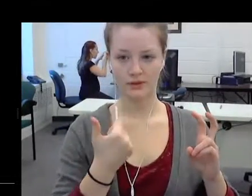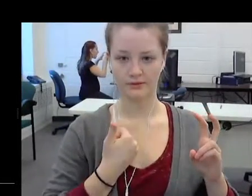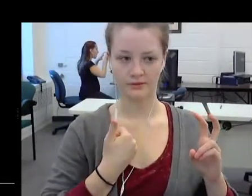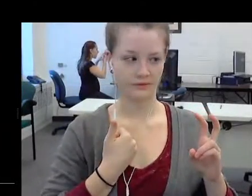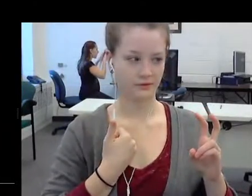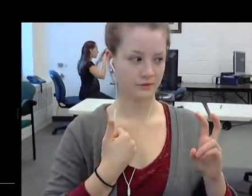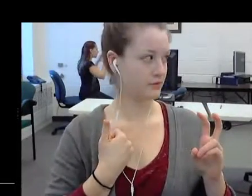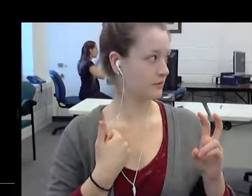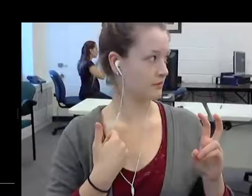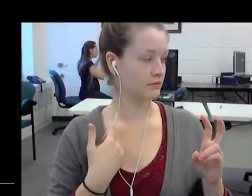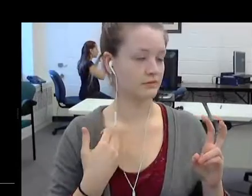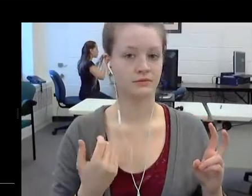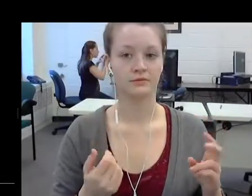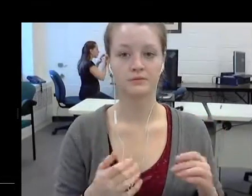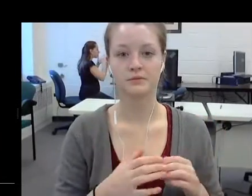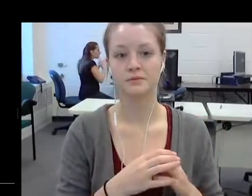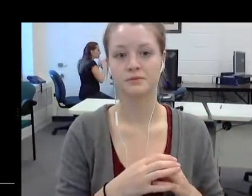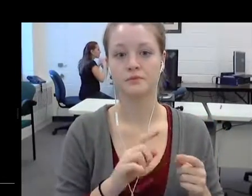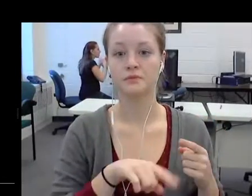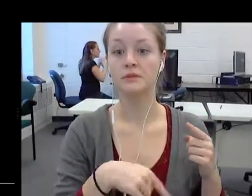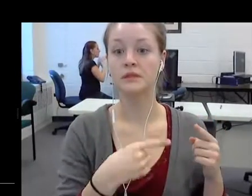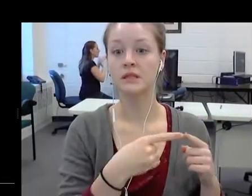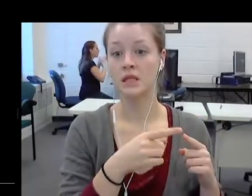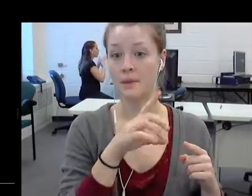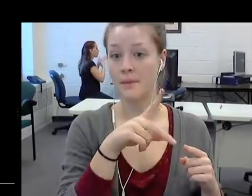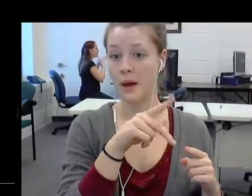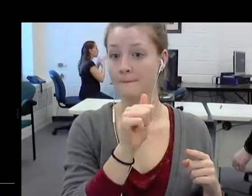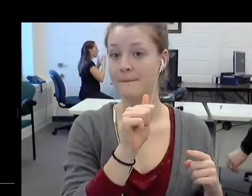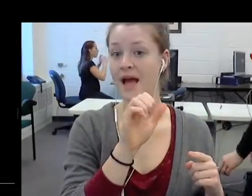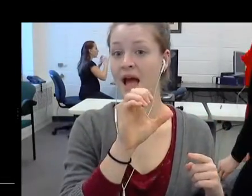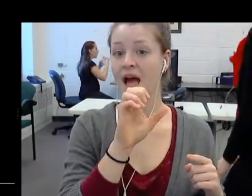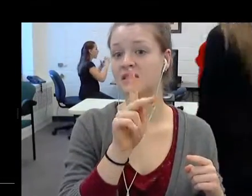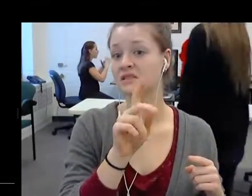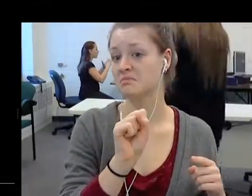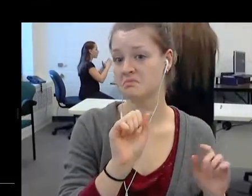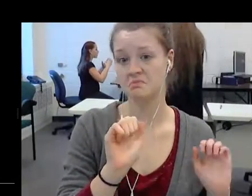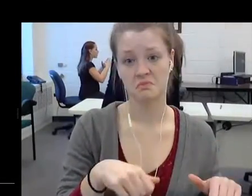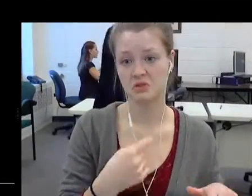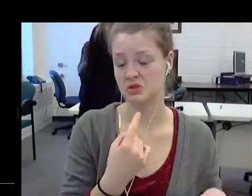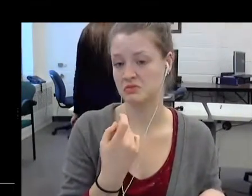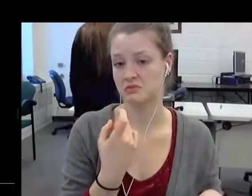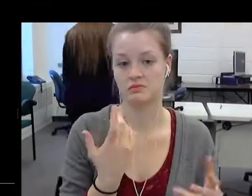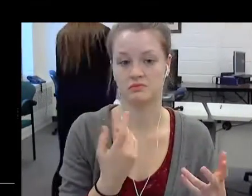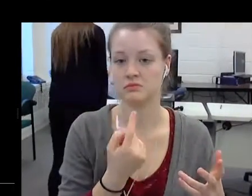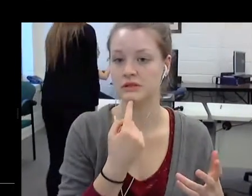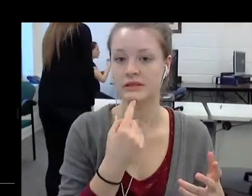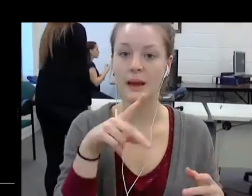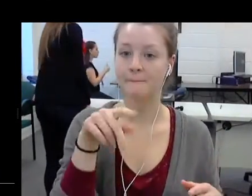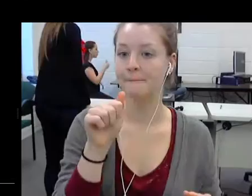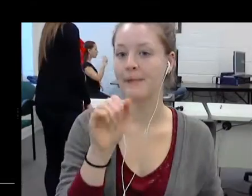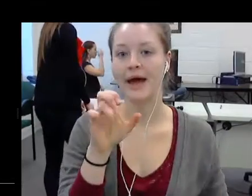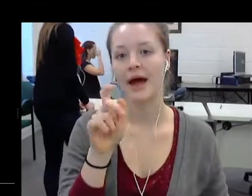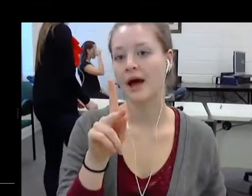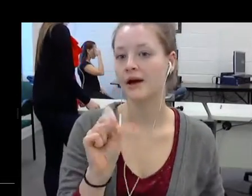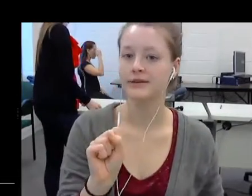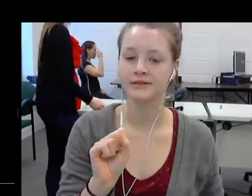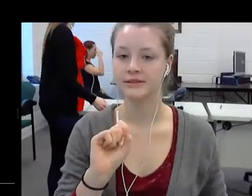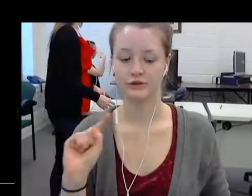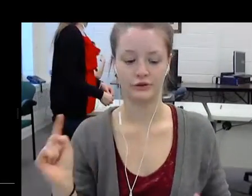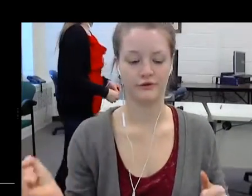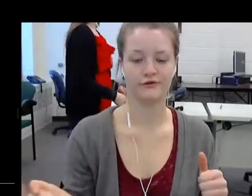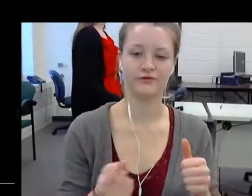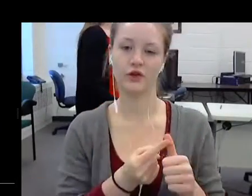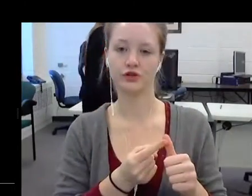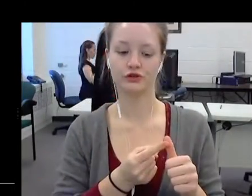the sentence is pretty much about packs. So we can just use packs as our first major detail.